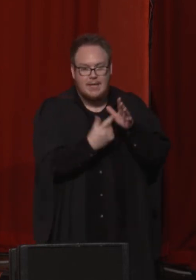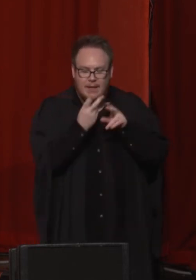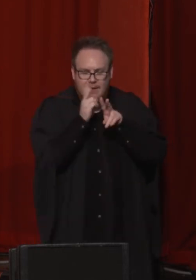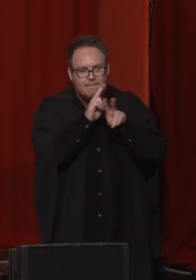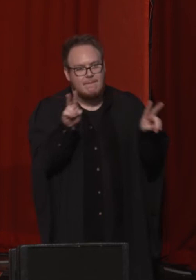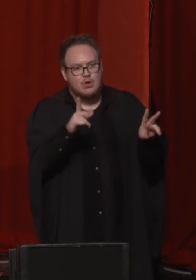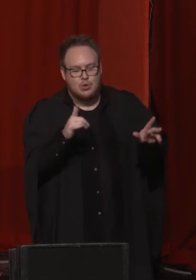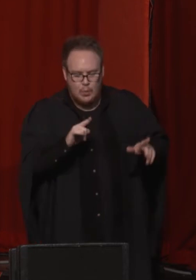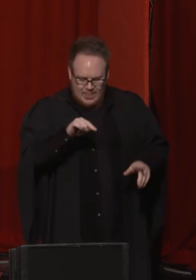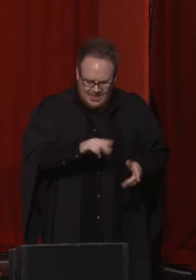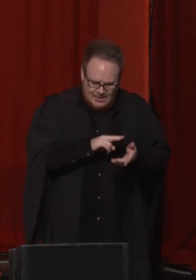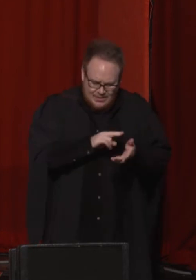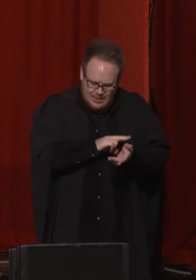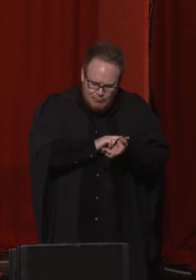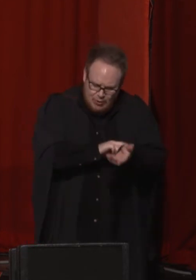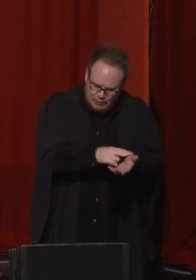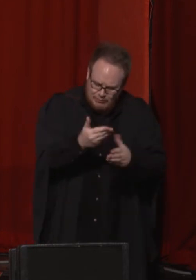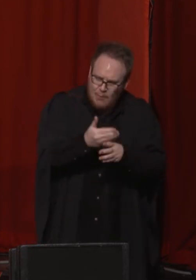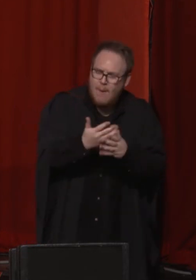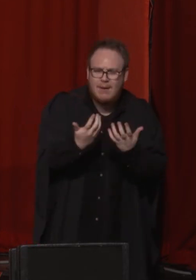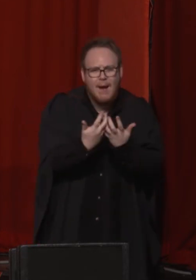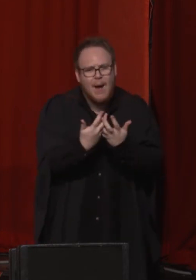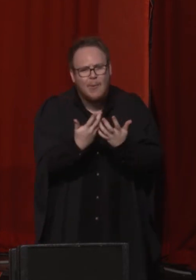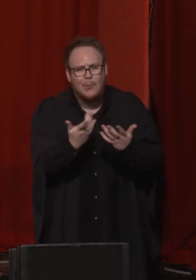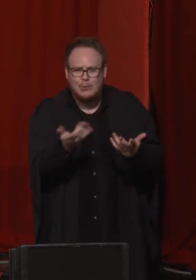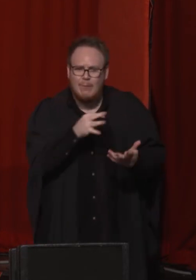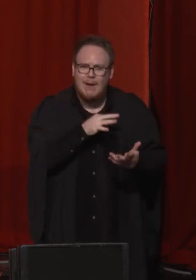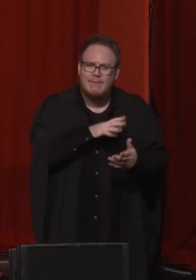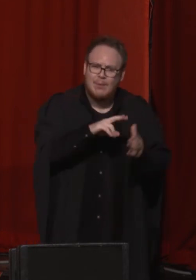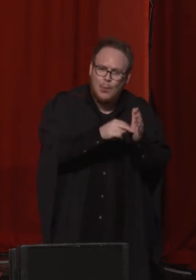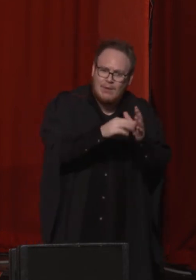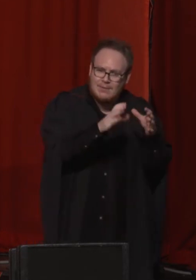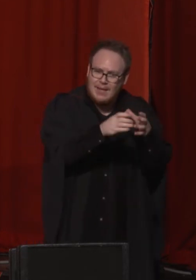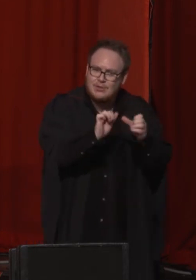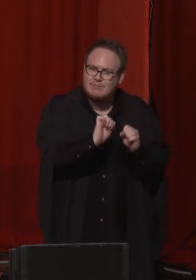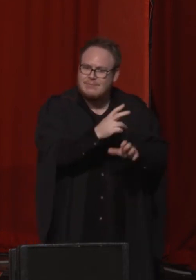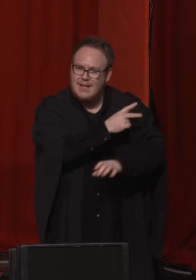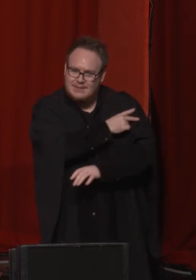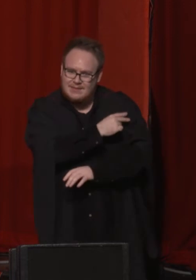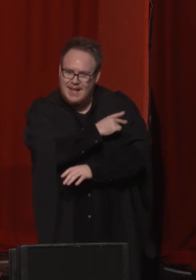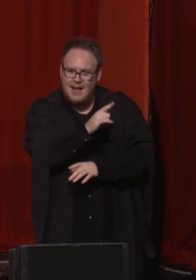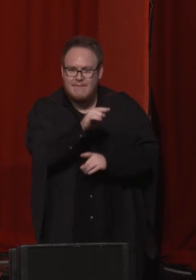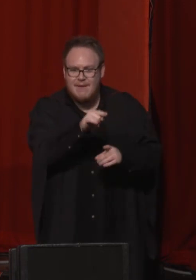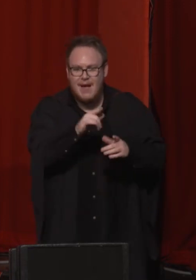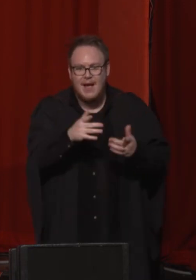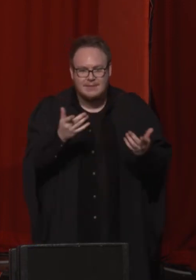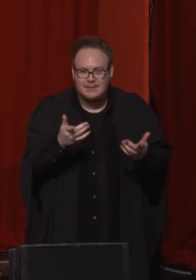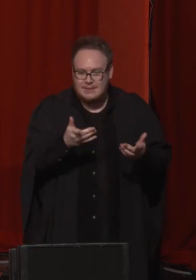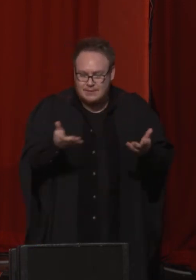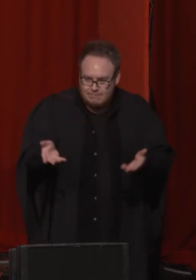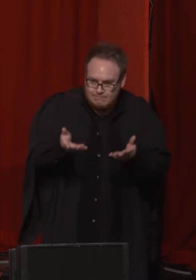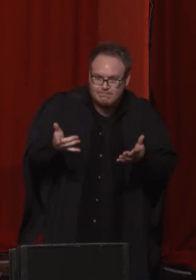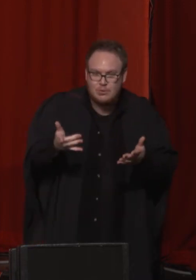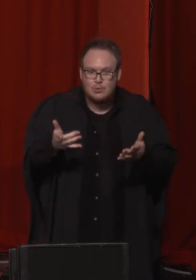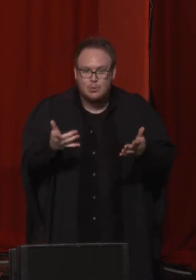this apprenticeship could work for the benefit of the organisation and their staff, and for having faith in us to progress beyond our original